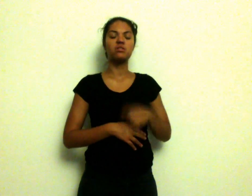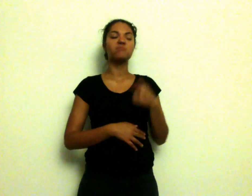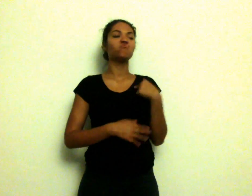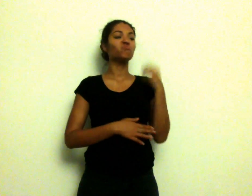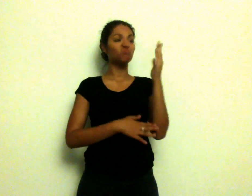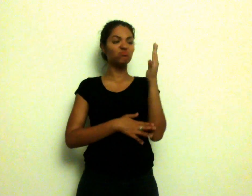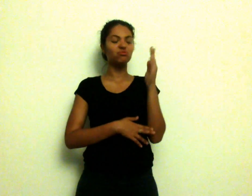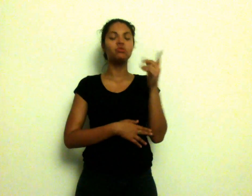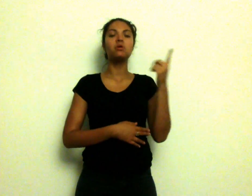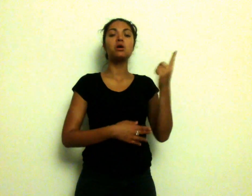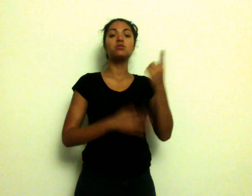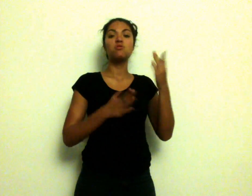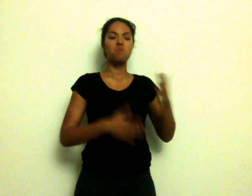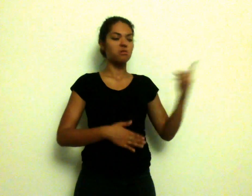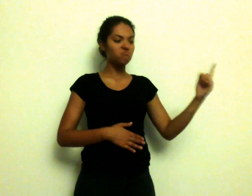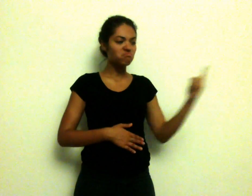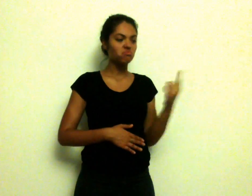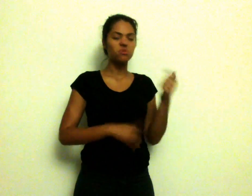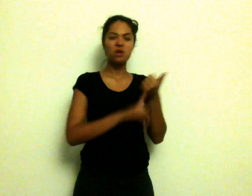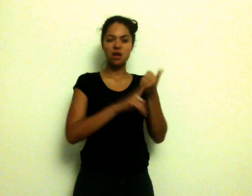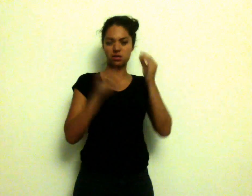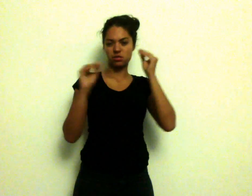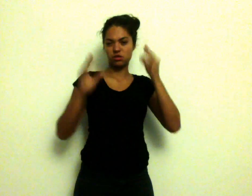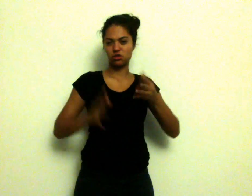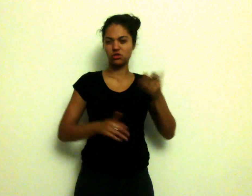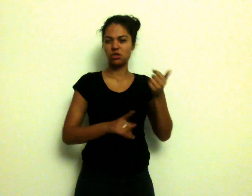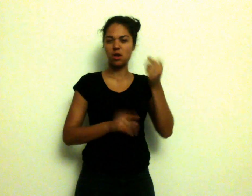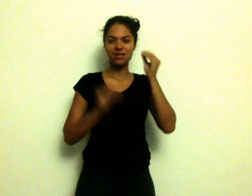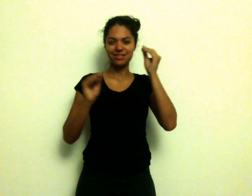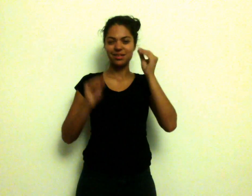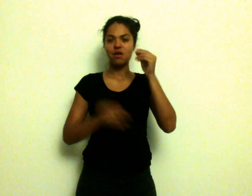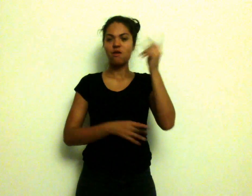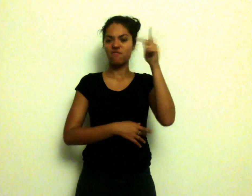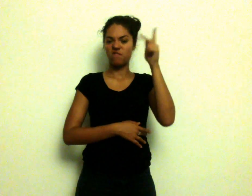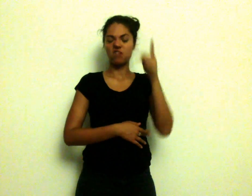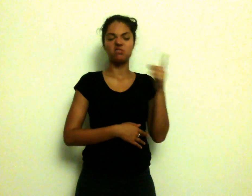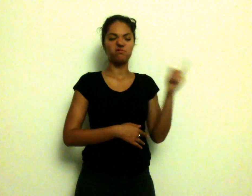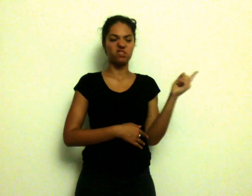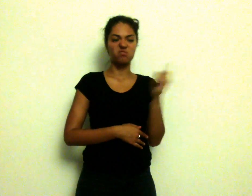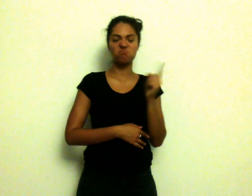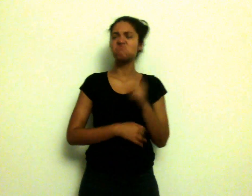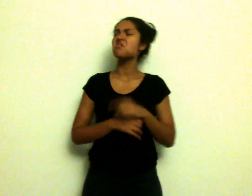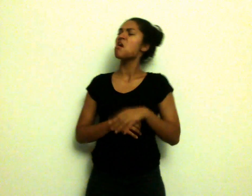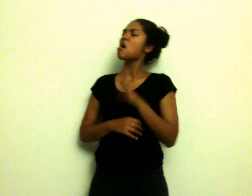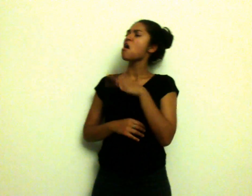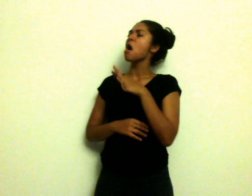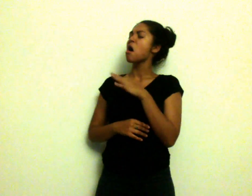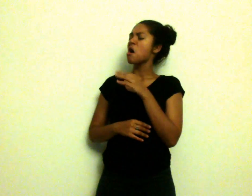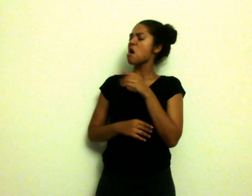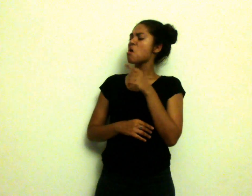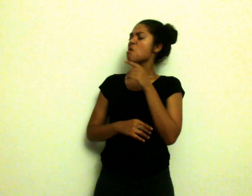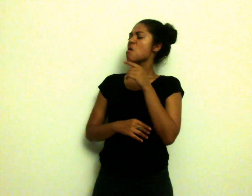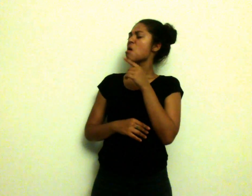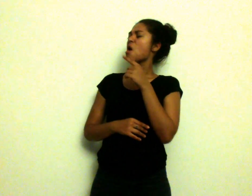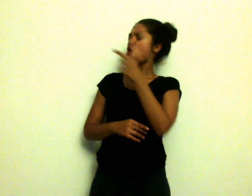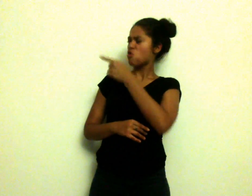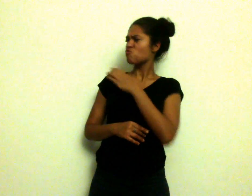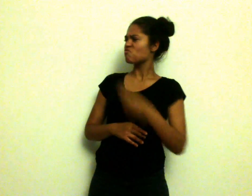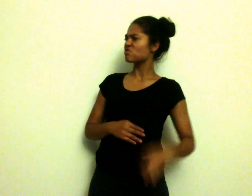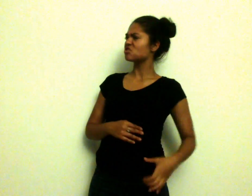to challenge me. And he said, Mr. Zacharias, I want you to do me a favor. You are a Christian, I see. I said, yes, sir. He said, will you one